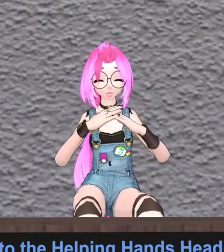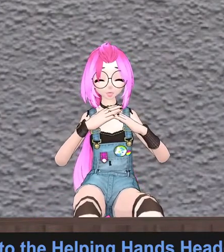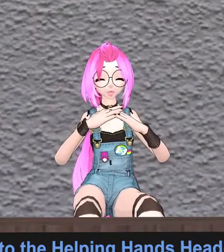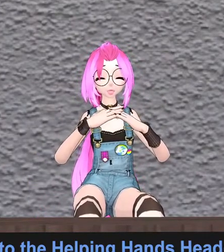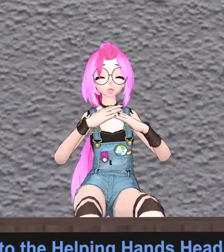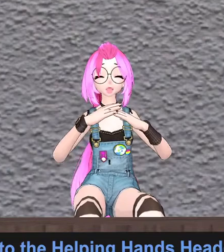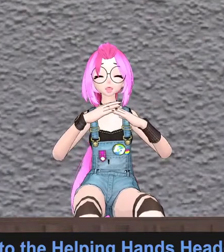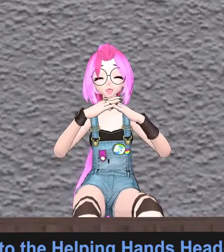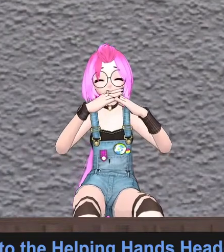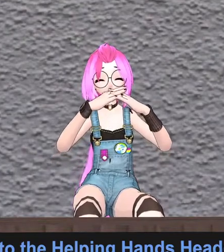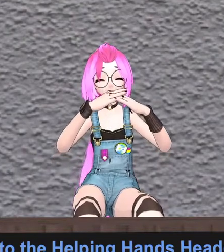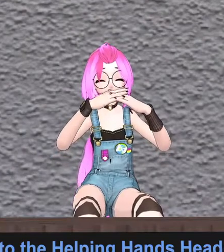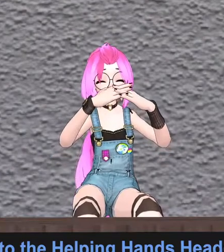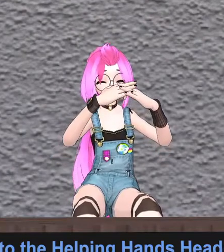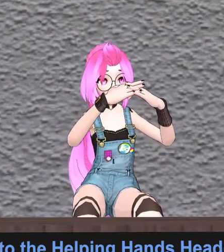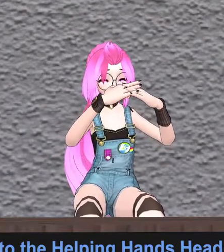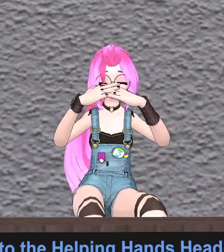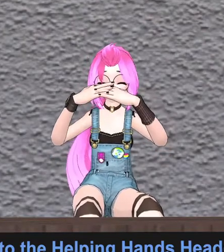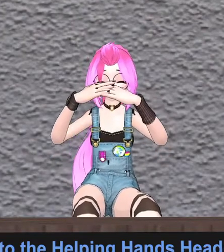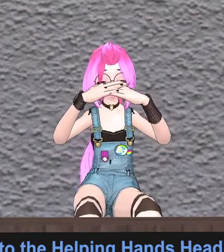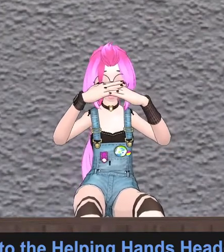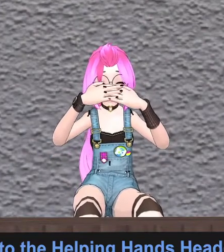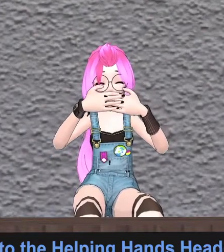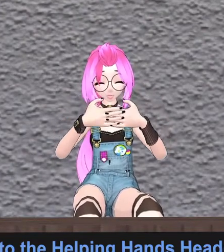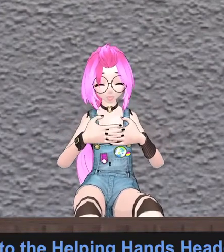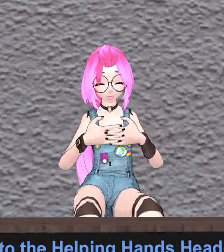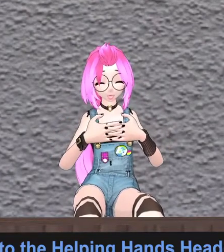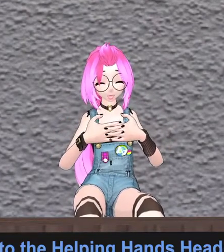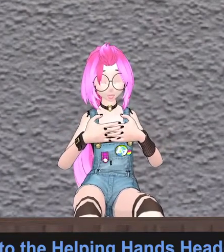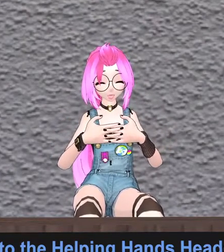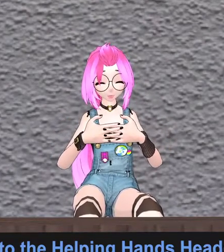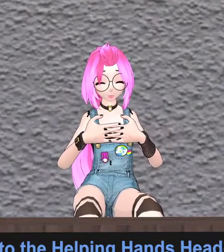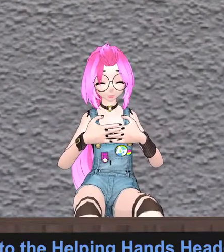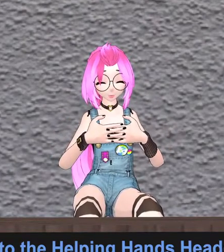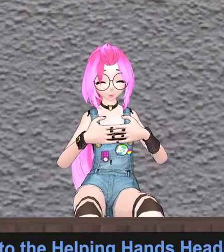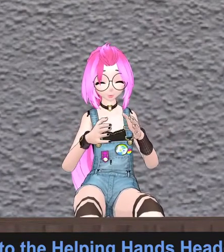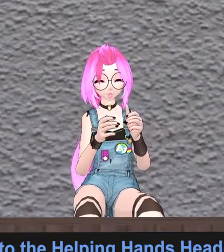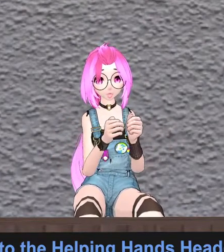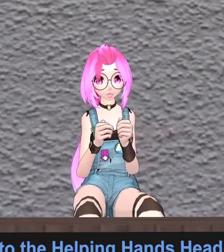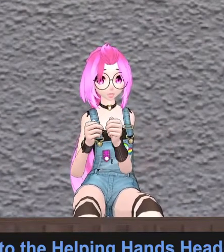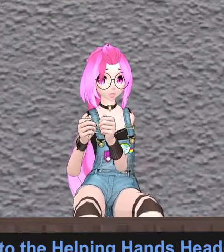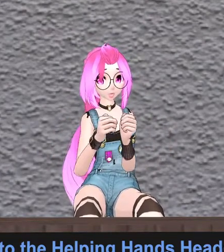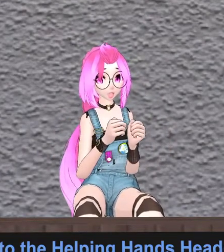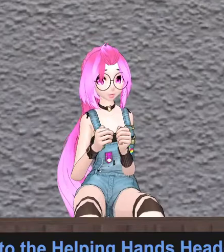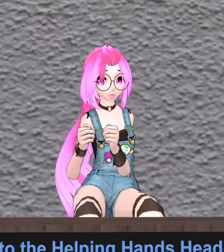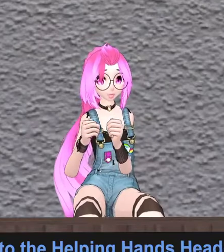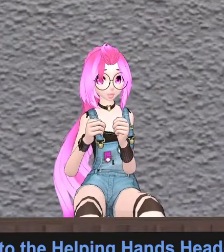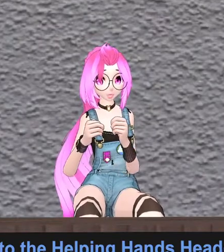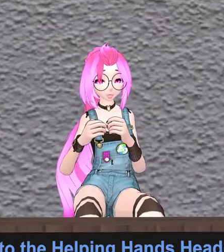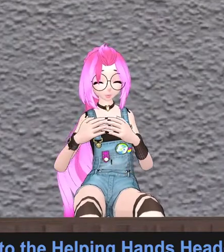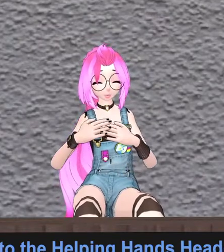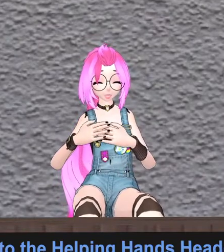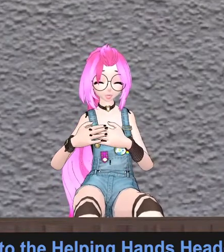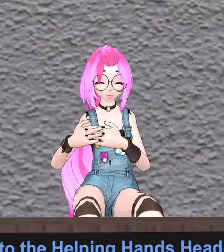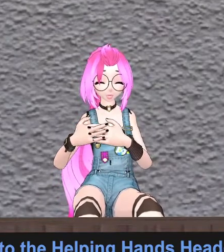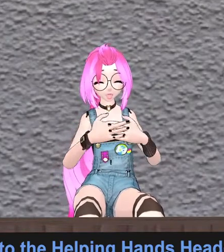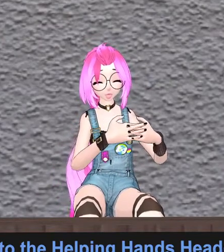fingers and they interlock each other. So you have football, right? This is football. And you turn it. And then this is a sign together. So then you're